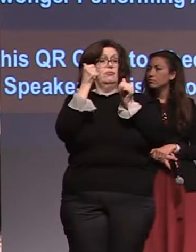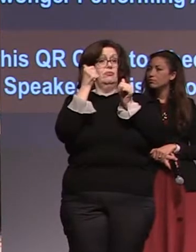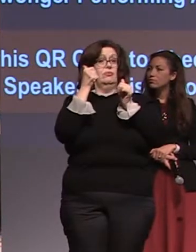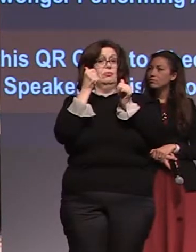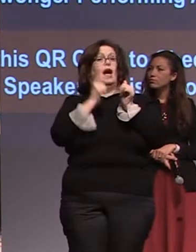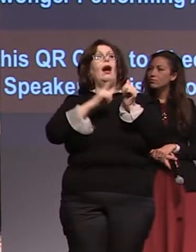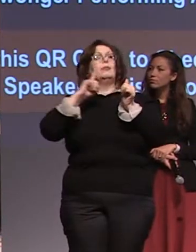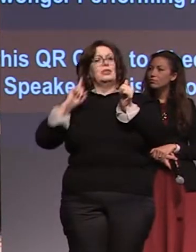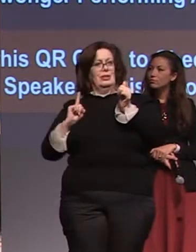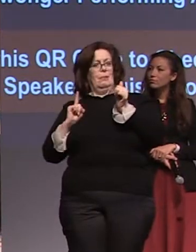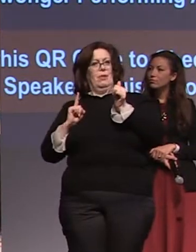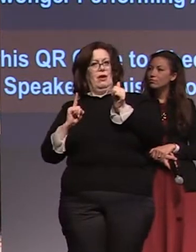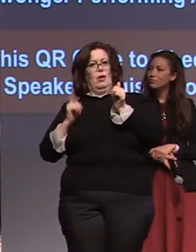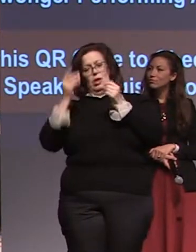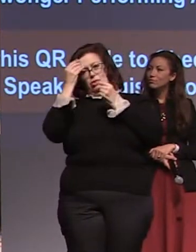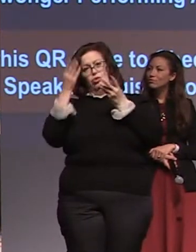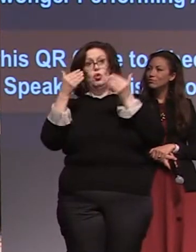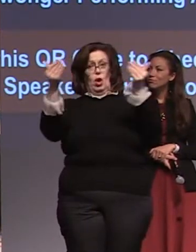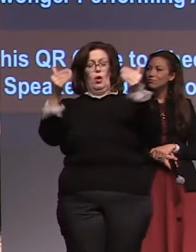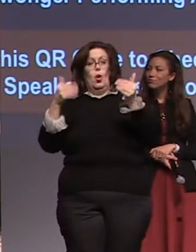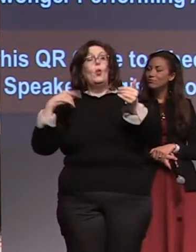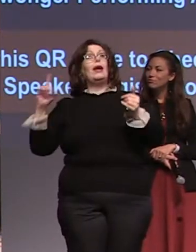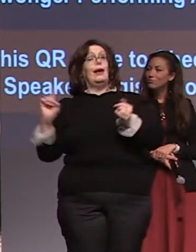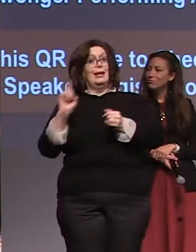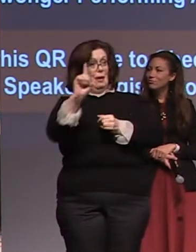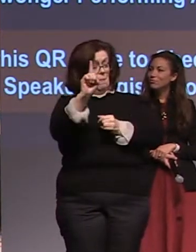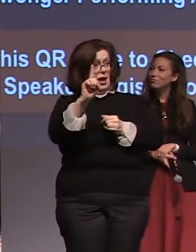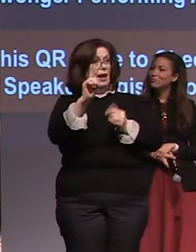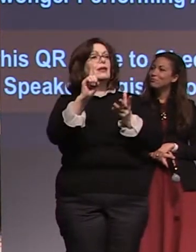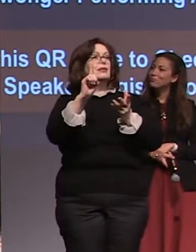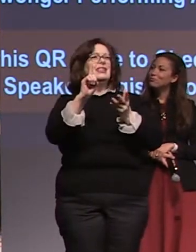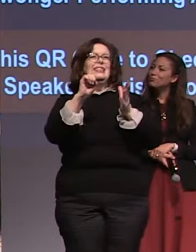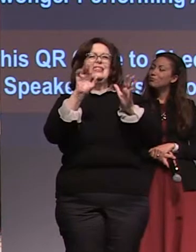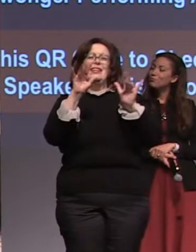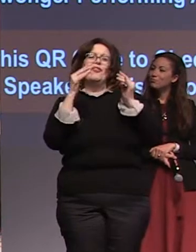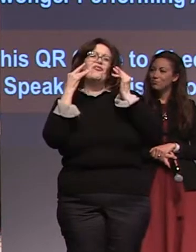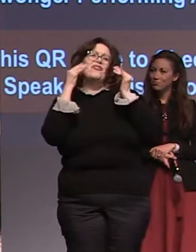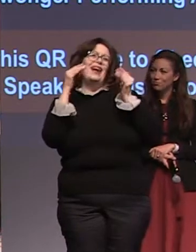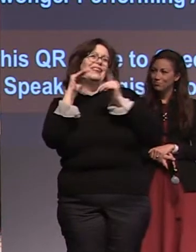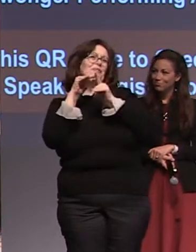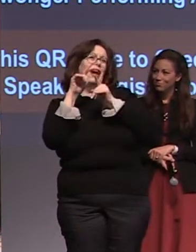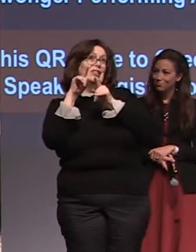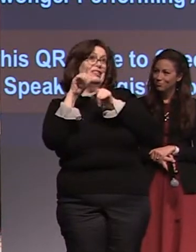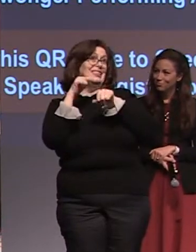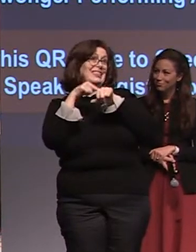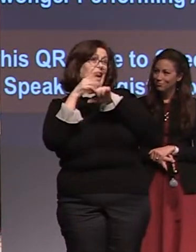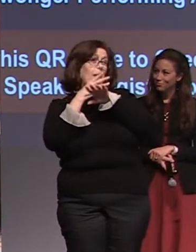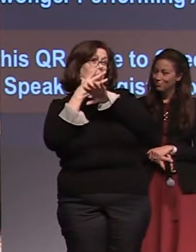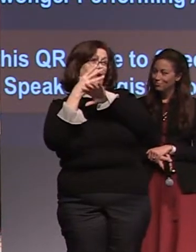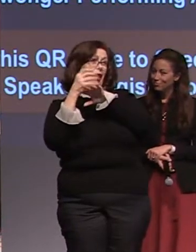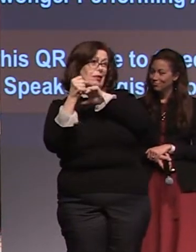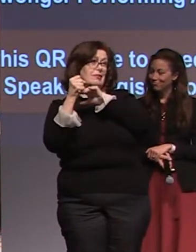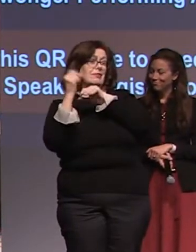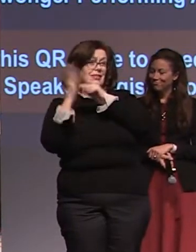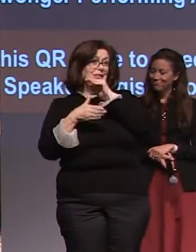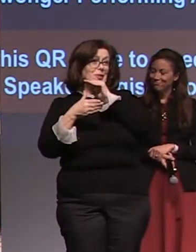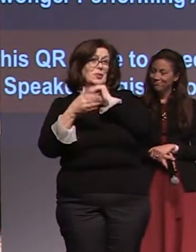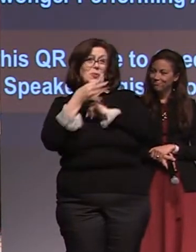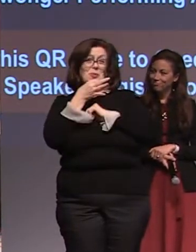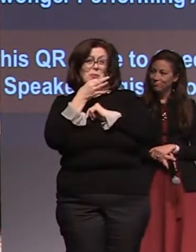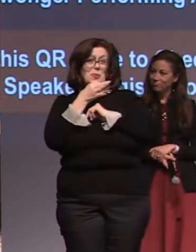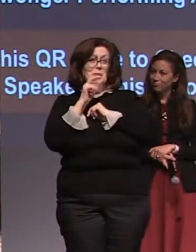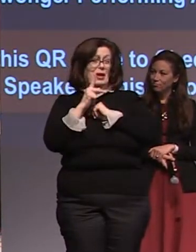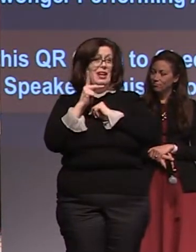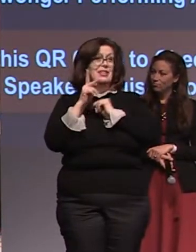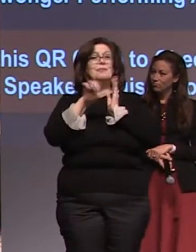away from the microphone. When I come back to the microphone, that is kind of my friendly reminder that your time is coming to a close, and then we'll go on